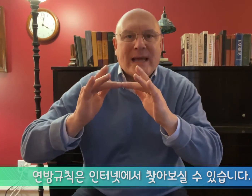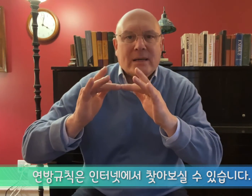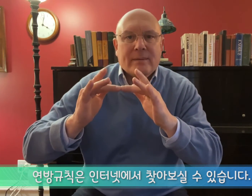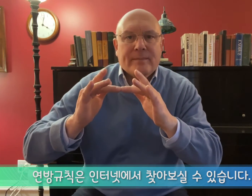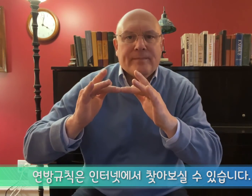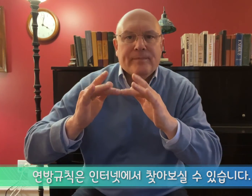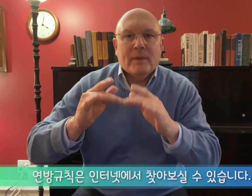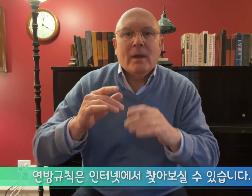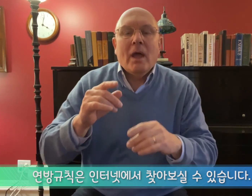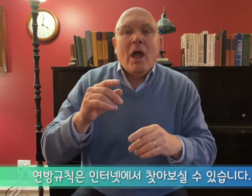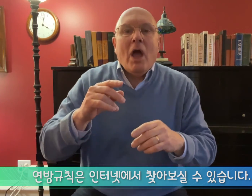on the internet.